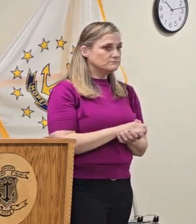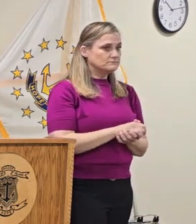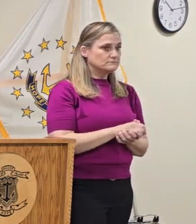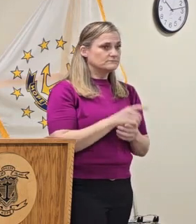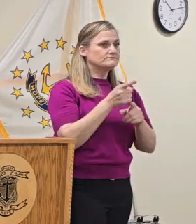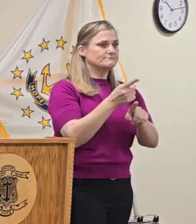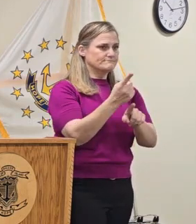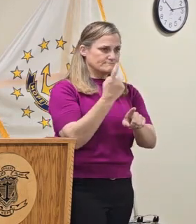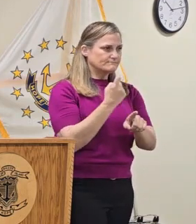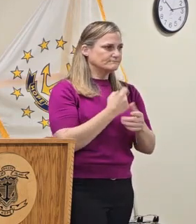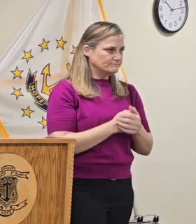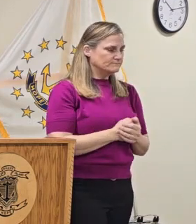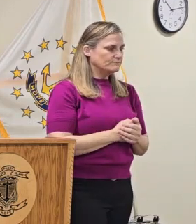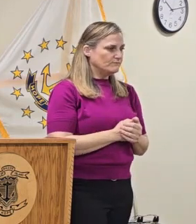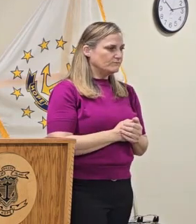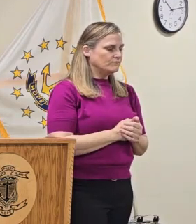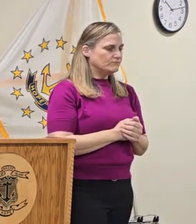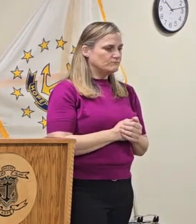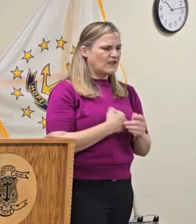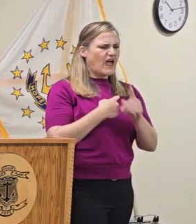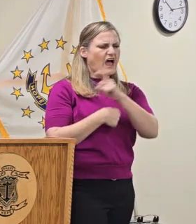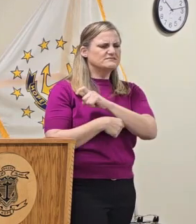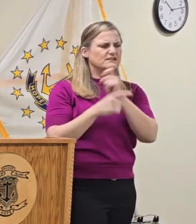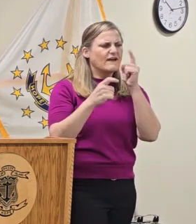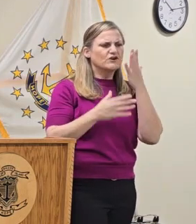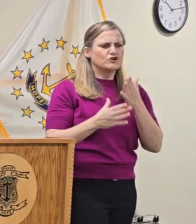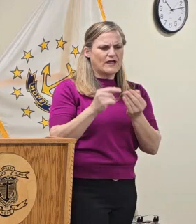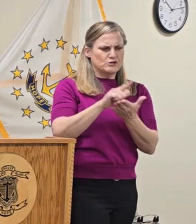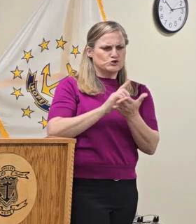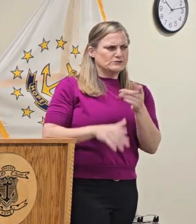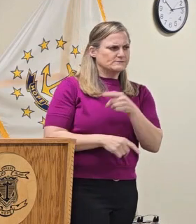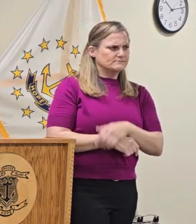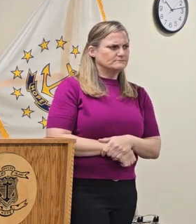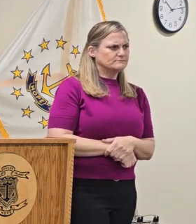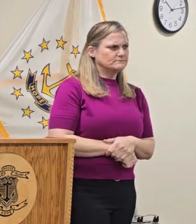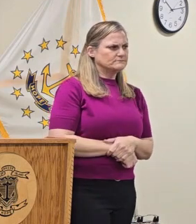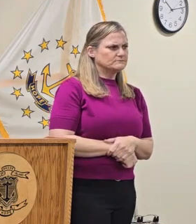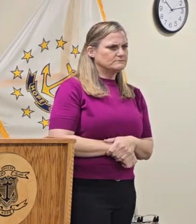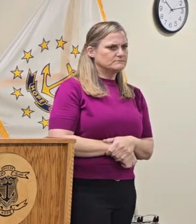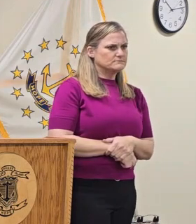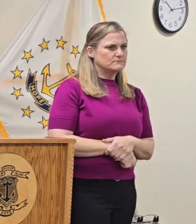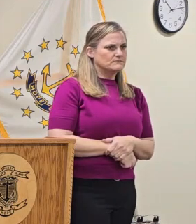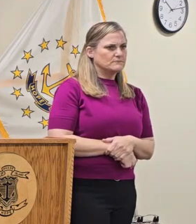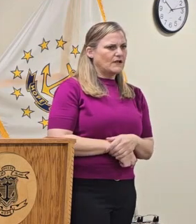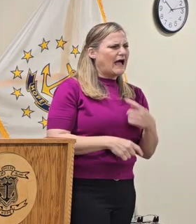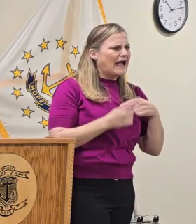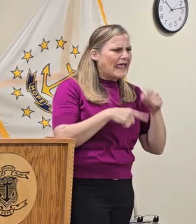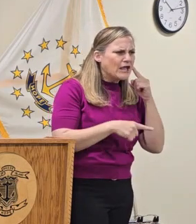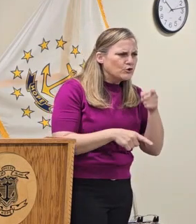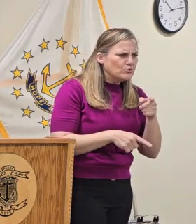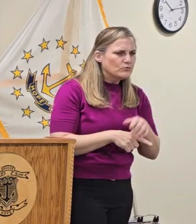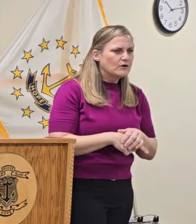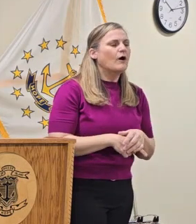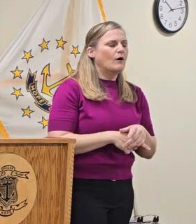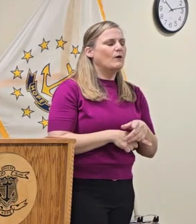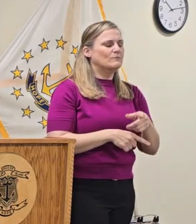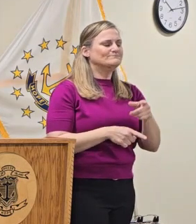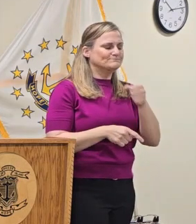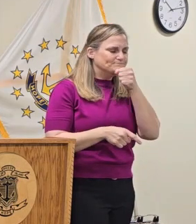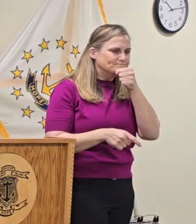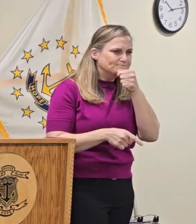I guess a question for governor and attorneys is just, we're not hearing this. How much are they charging? What